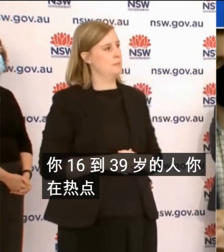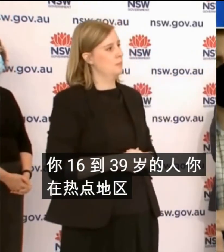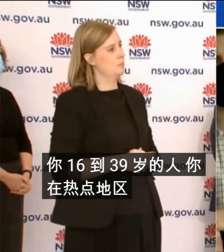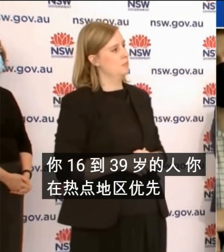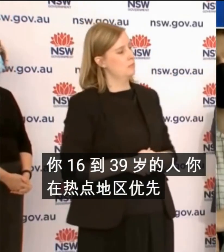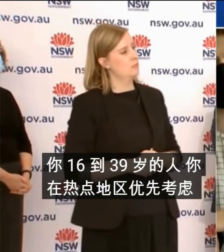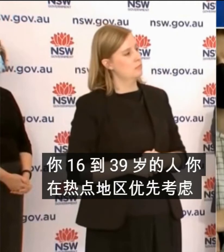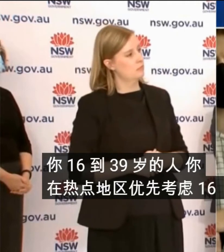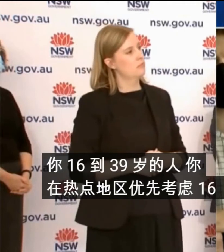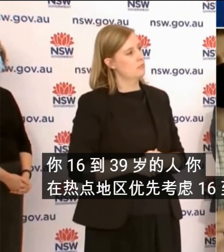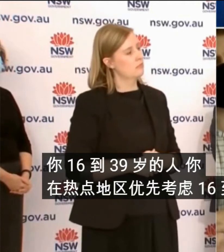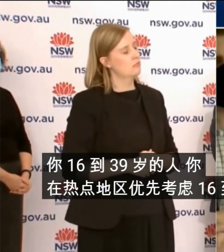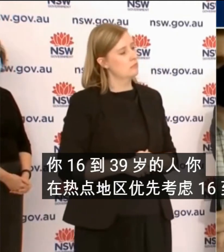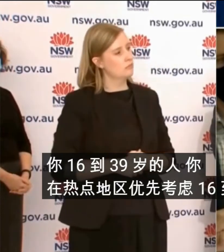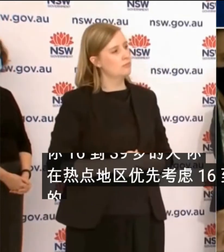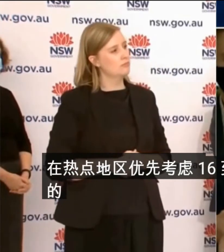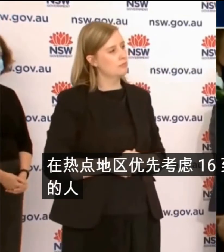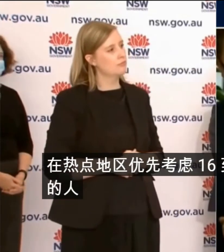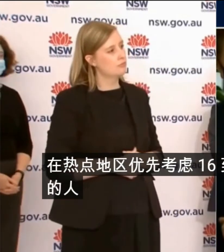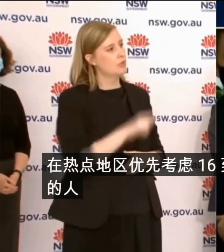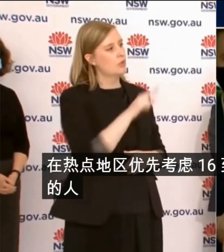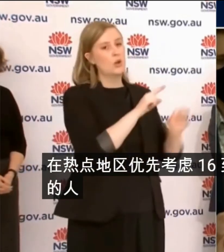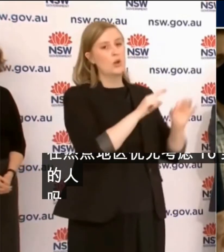given priority to 16 to 39-year-olds in the